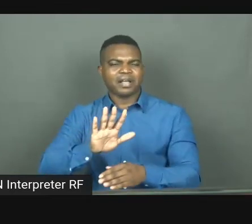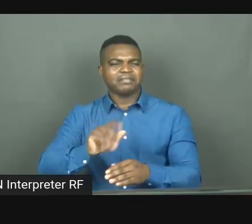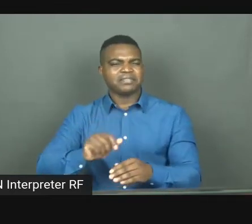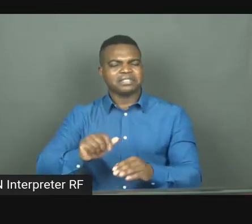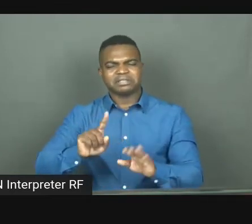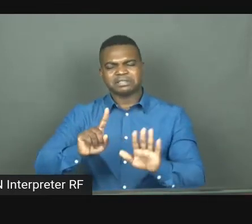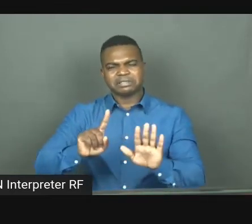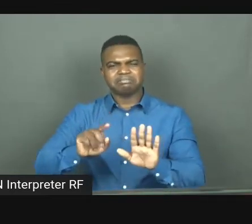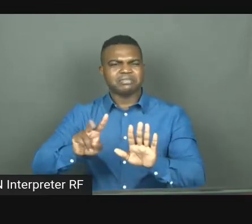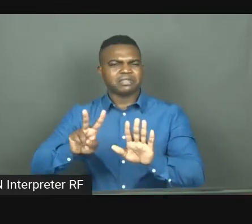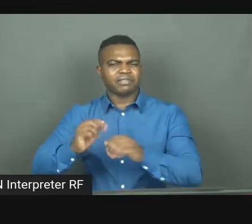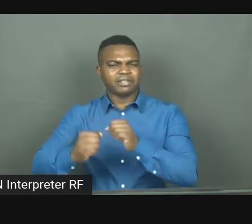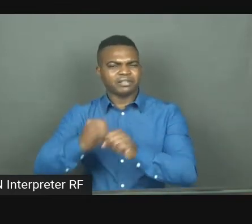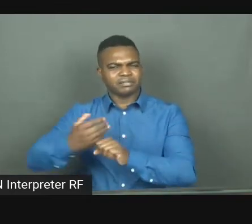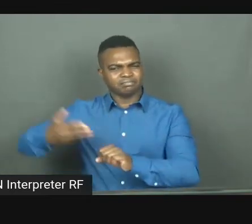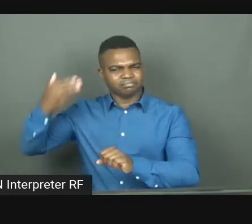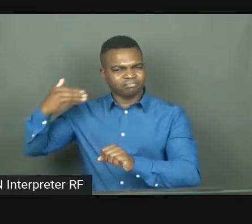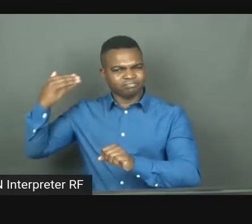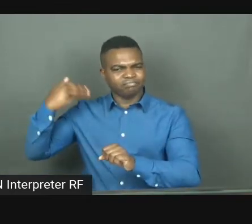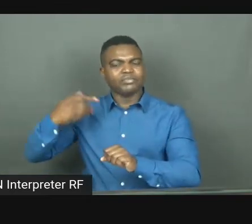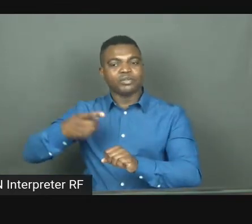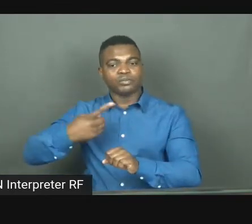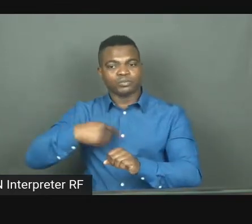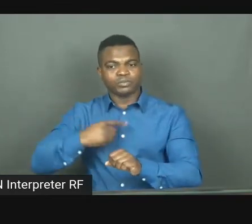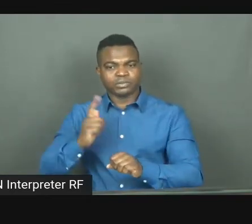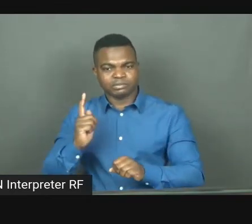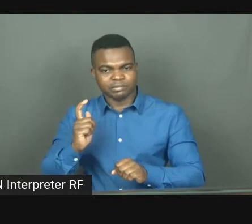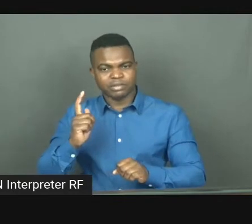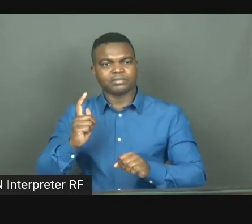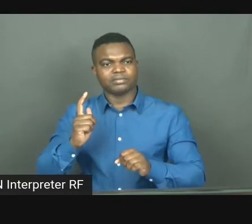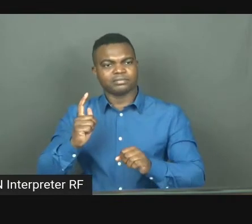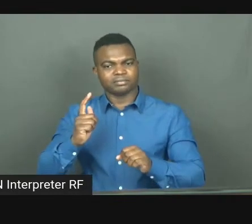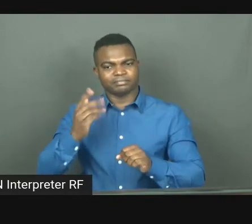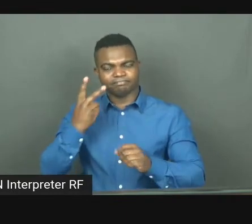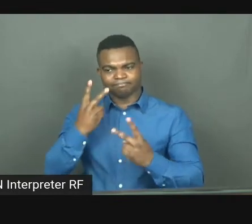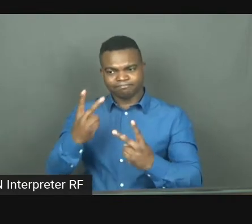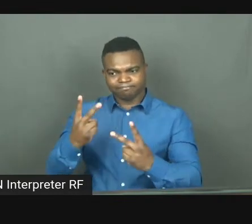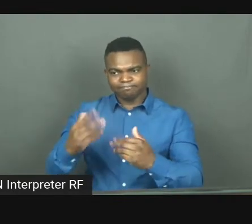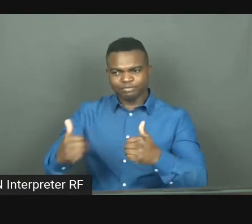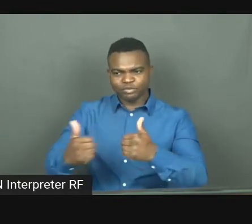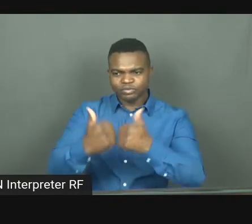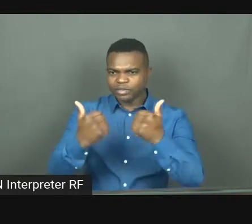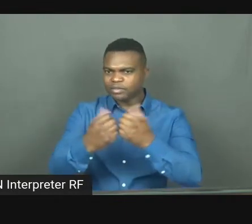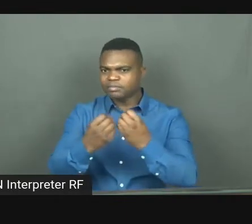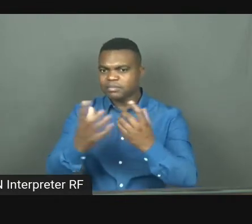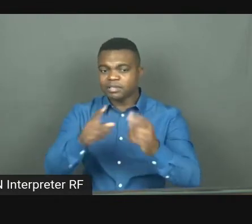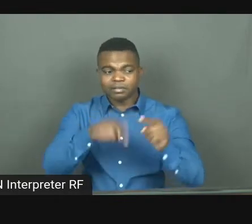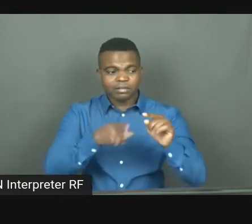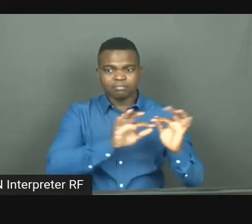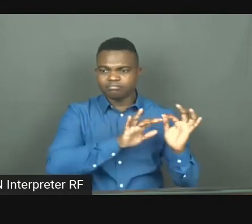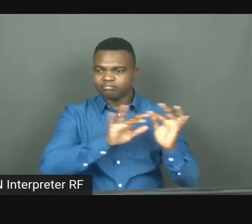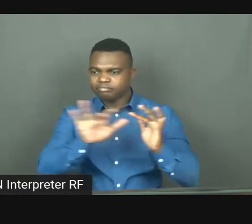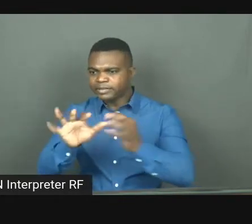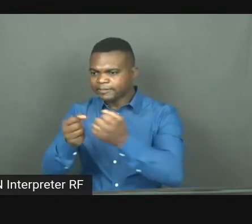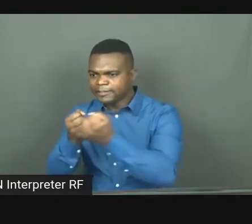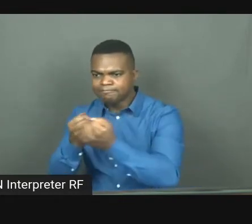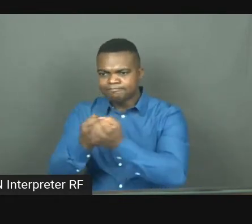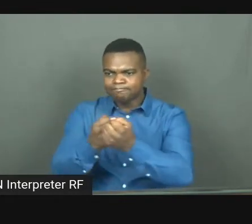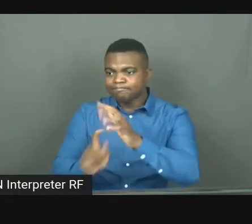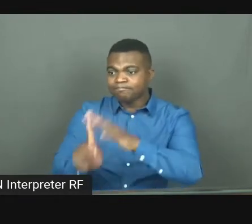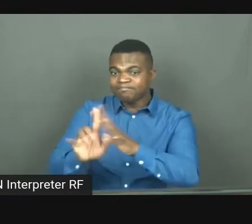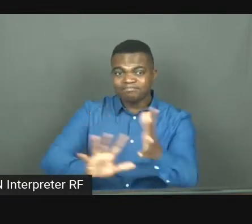needs and ability to answer and cover needs was growing.